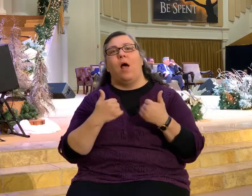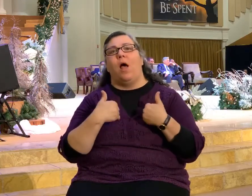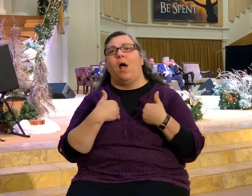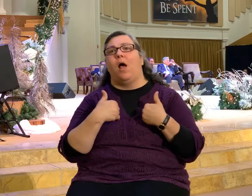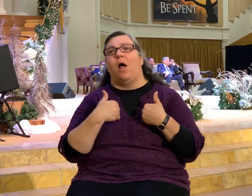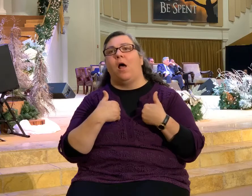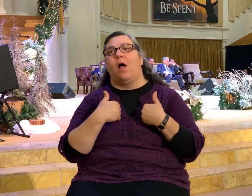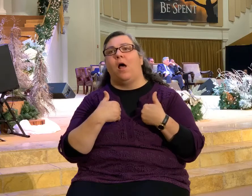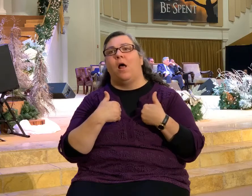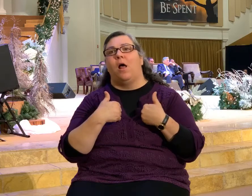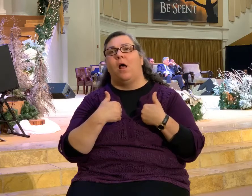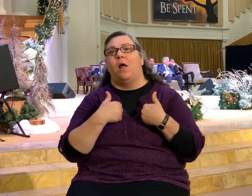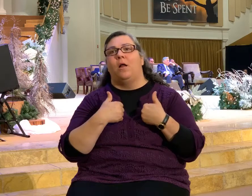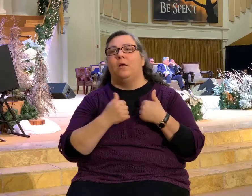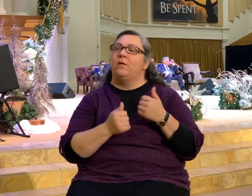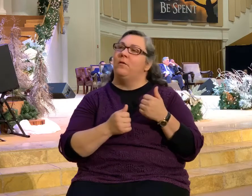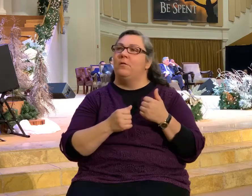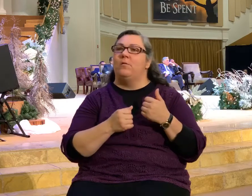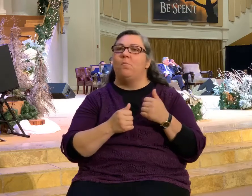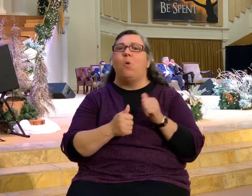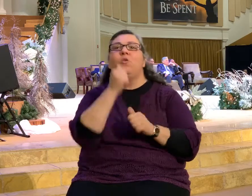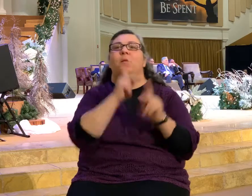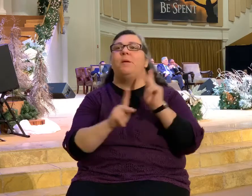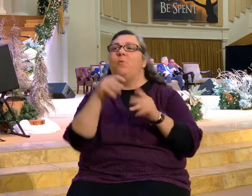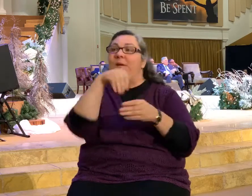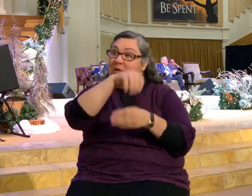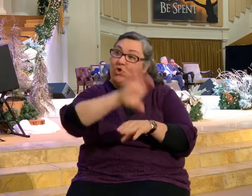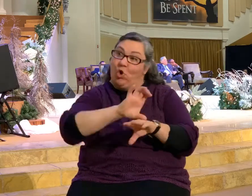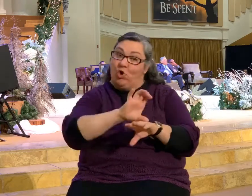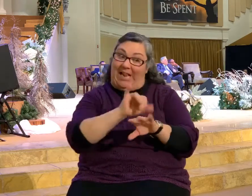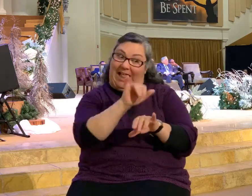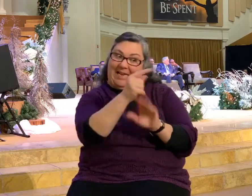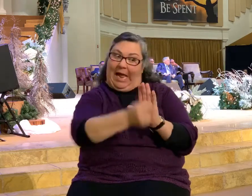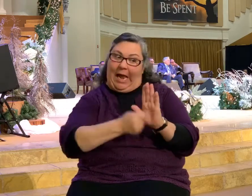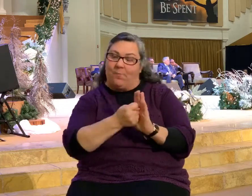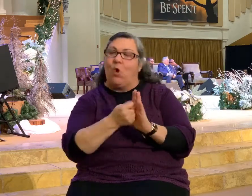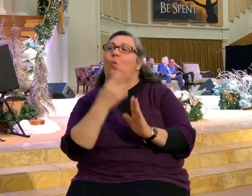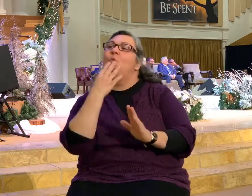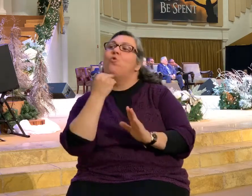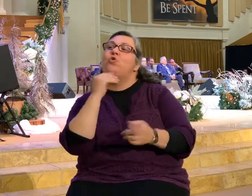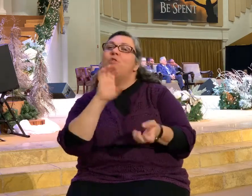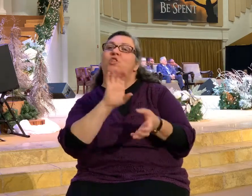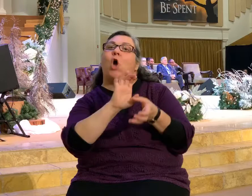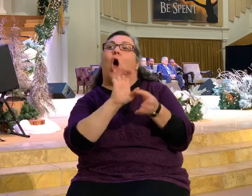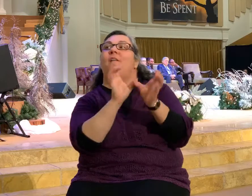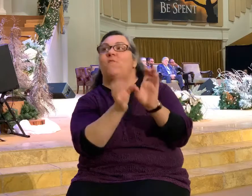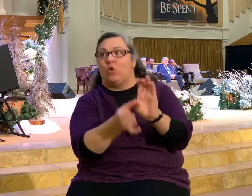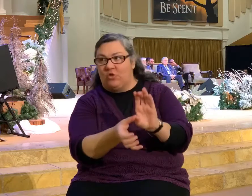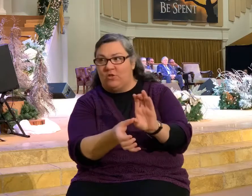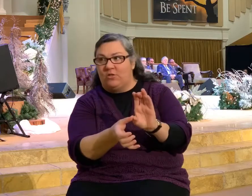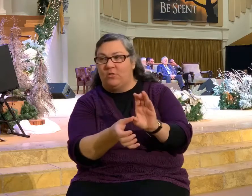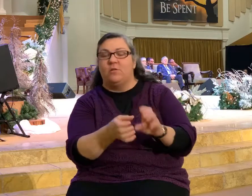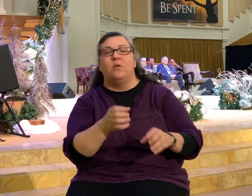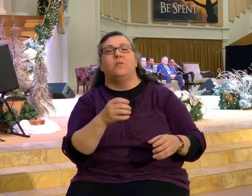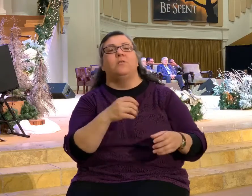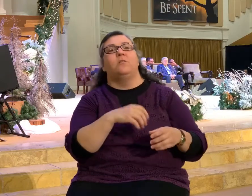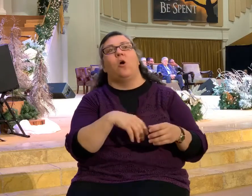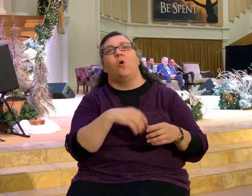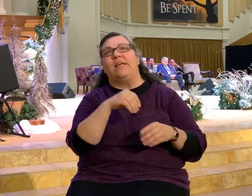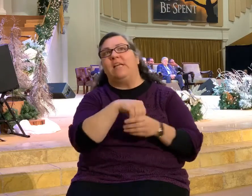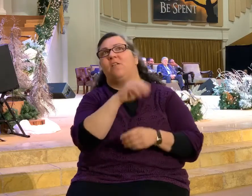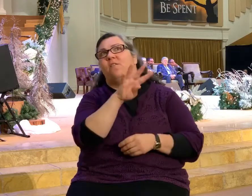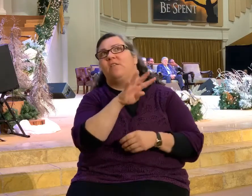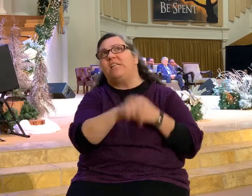primary group in the church was Jewish converts. And we know that as early as 41